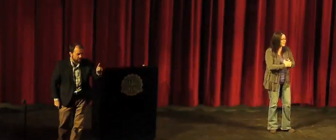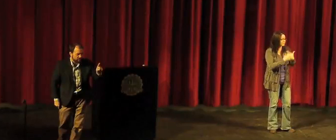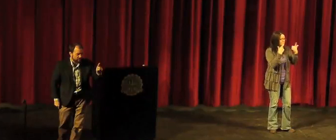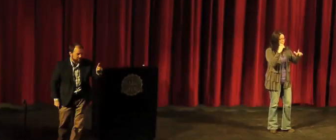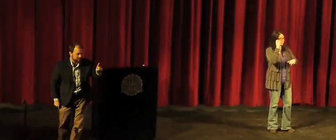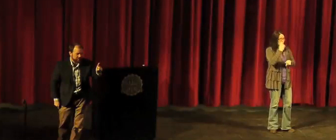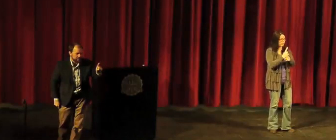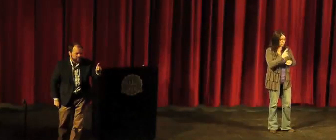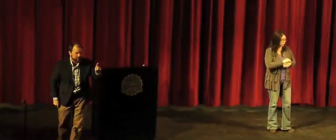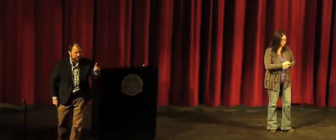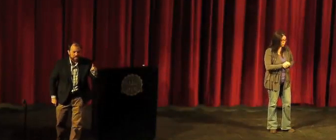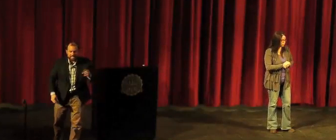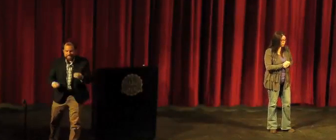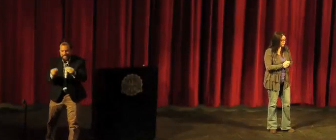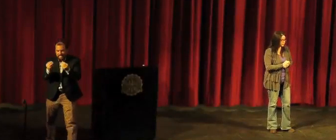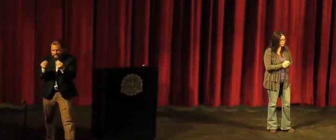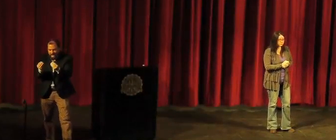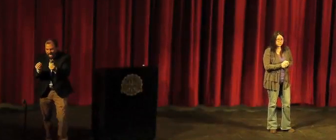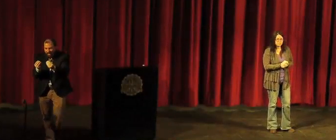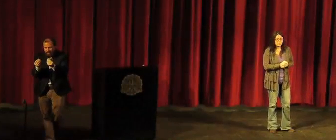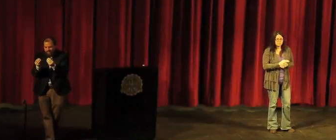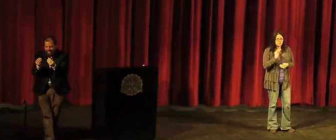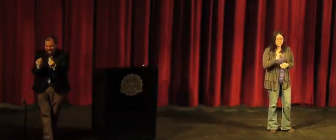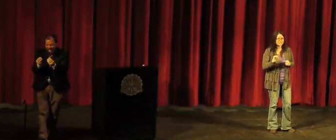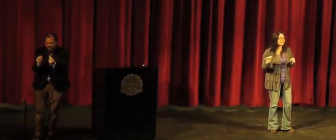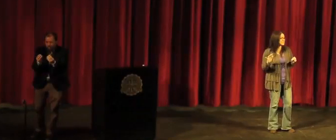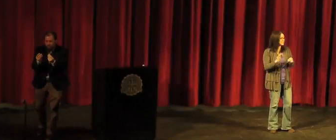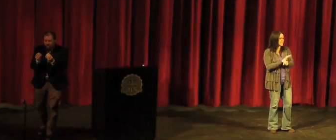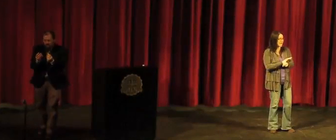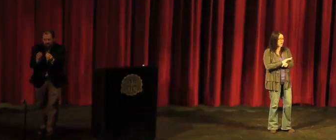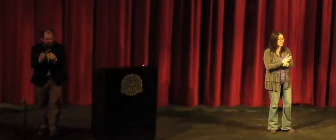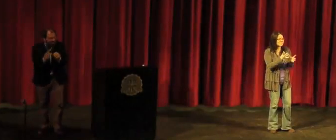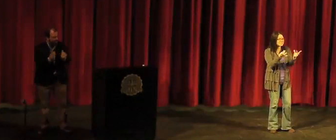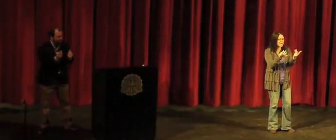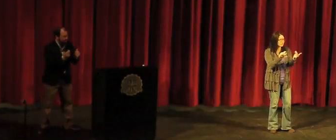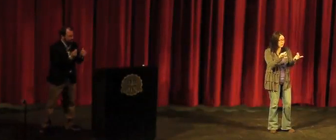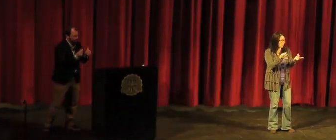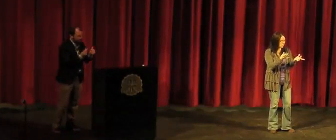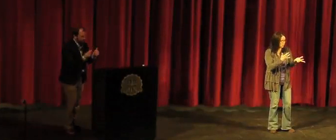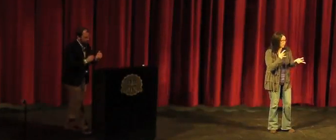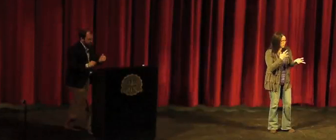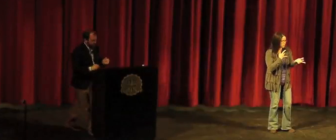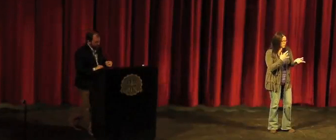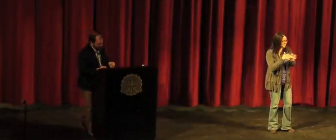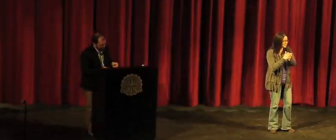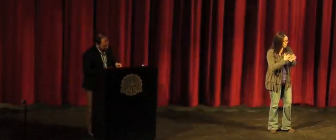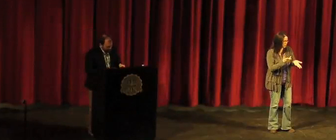Brother. It's entirely tangible and visceral.